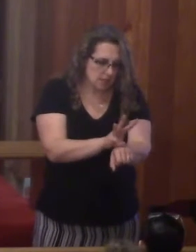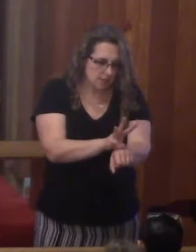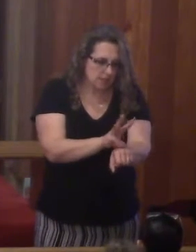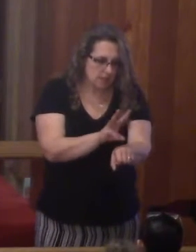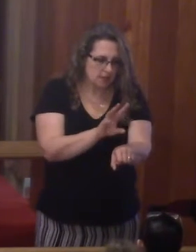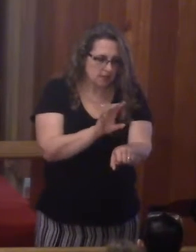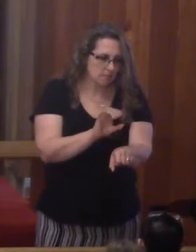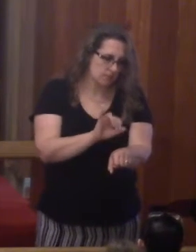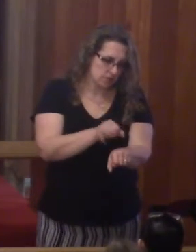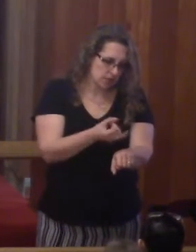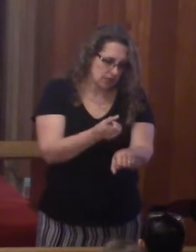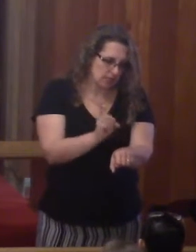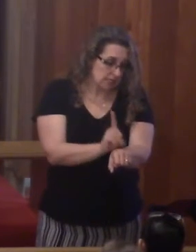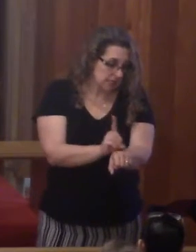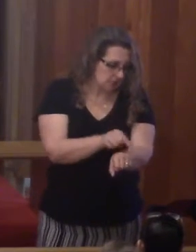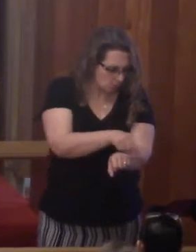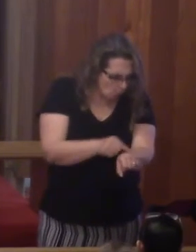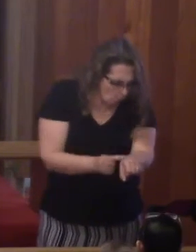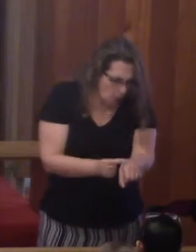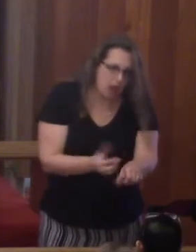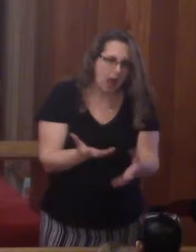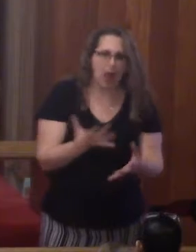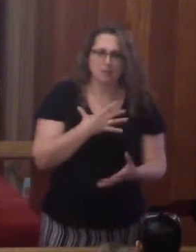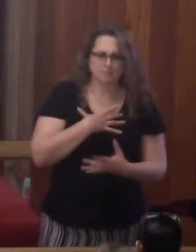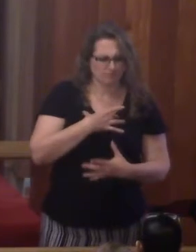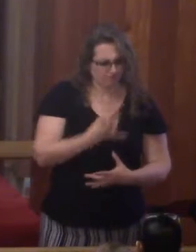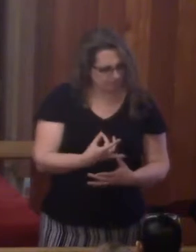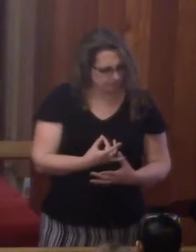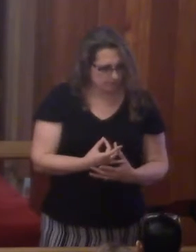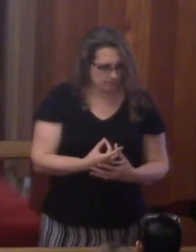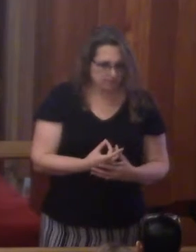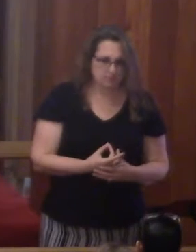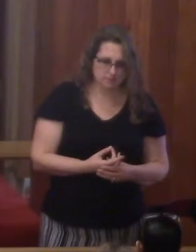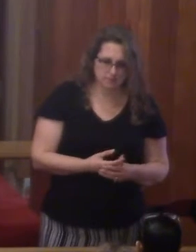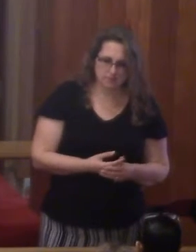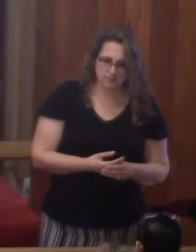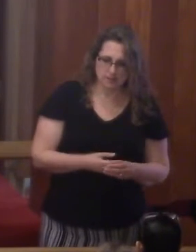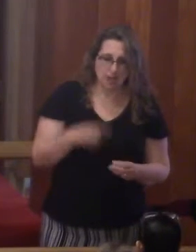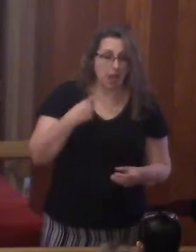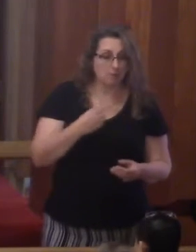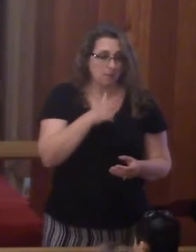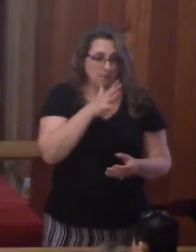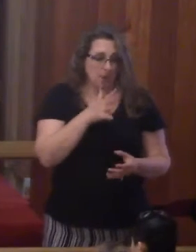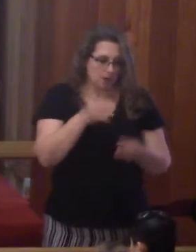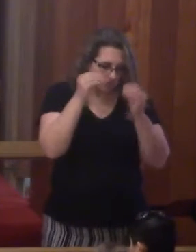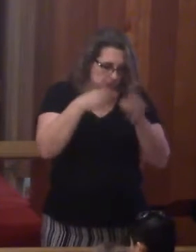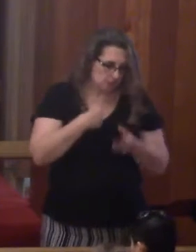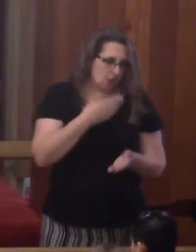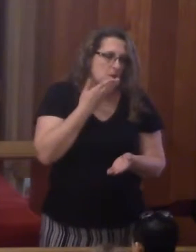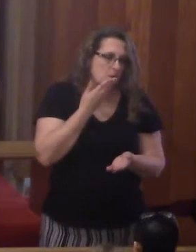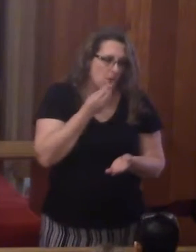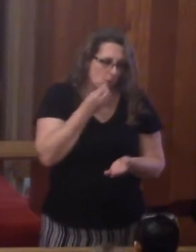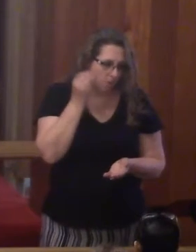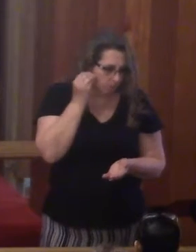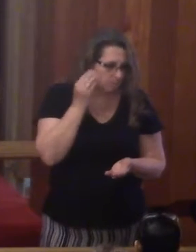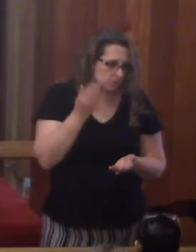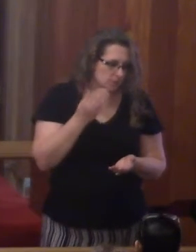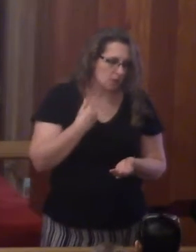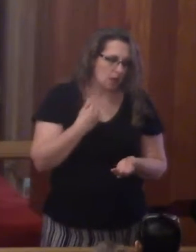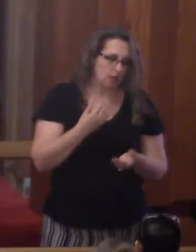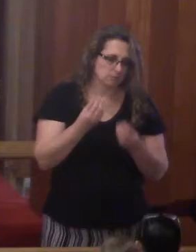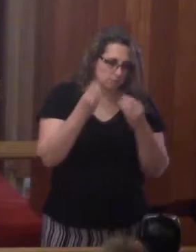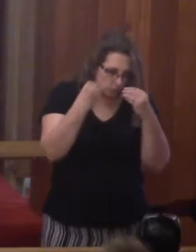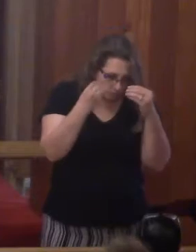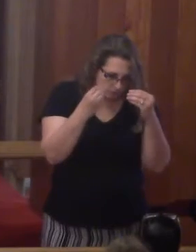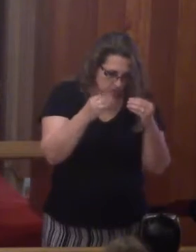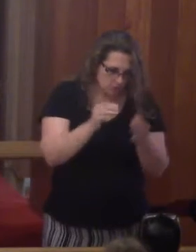trendsetter, you know. It got real awkward around but no, I'm kidding. But no, so